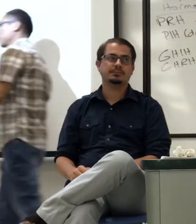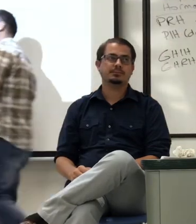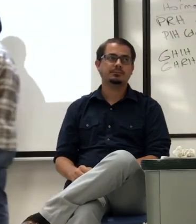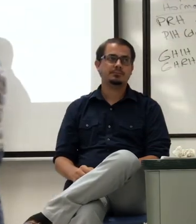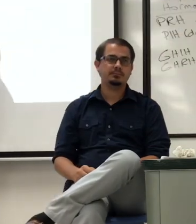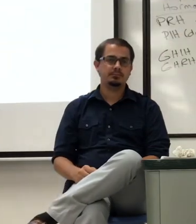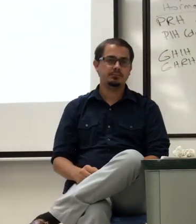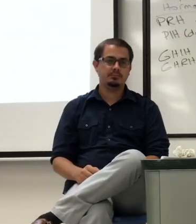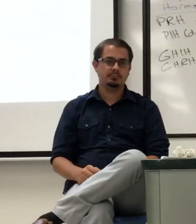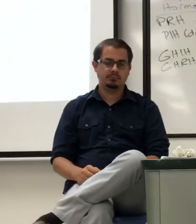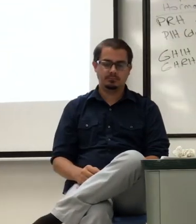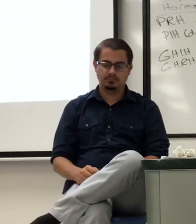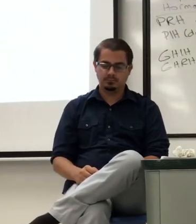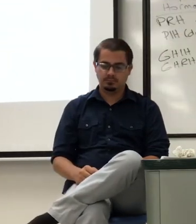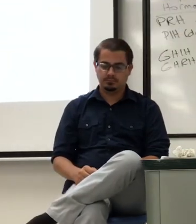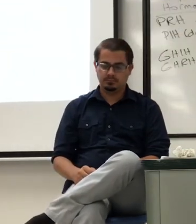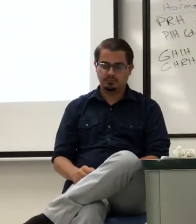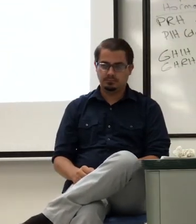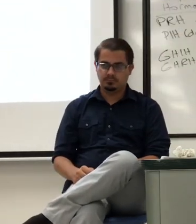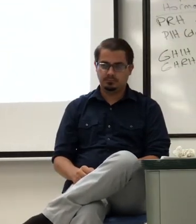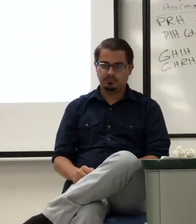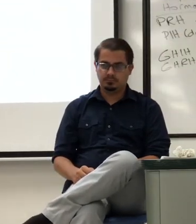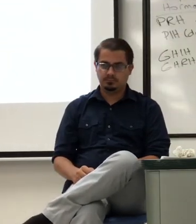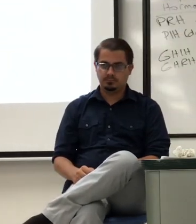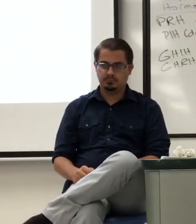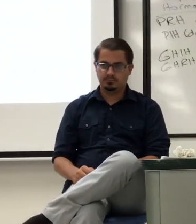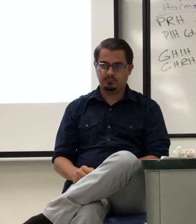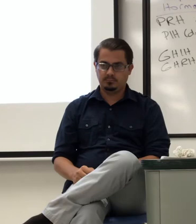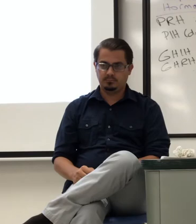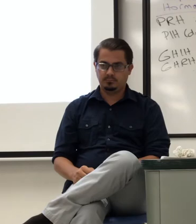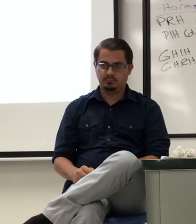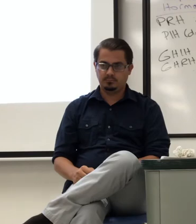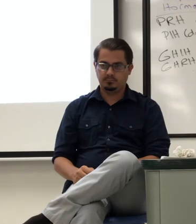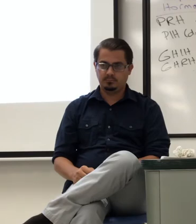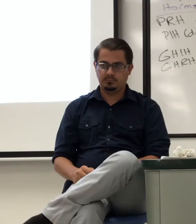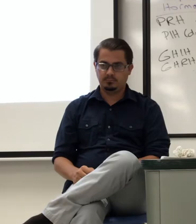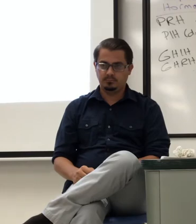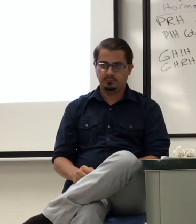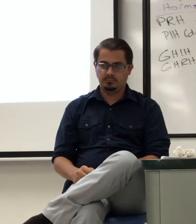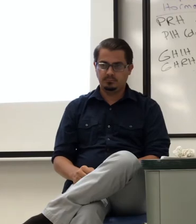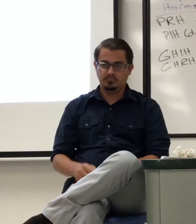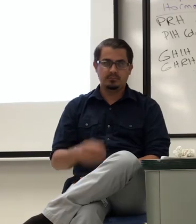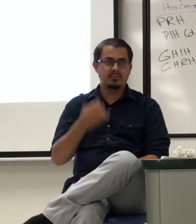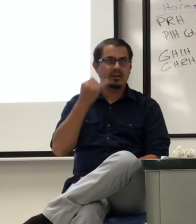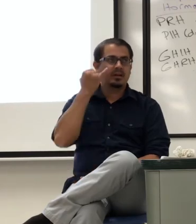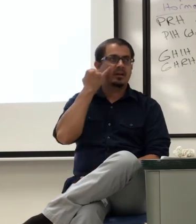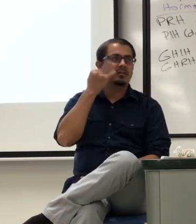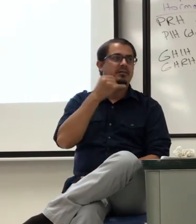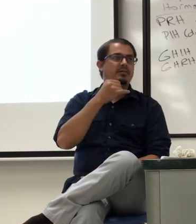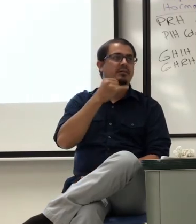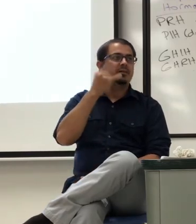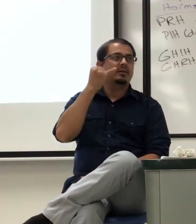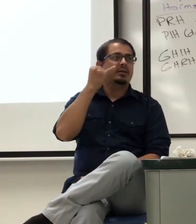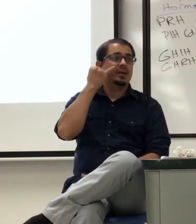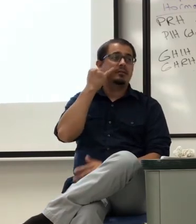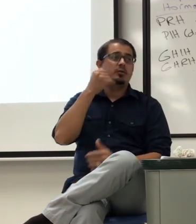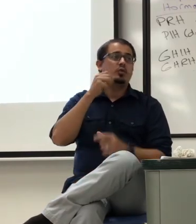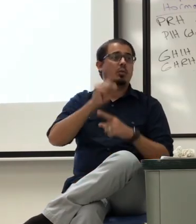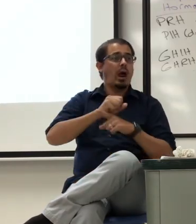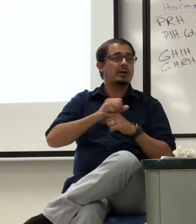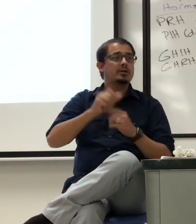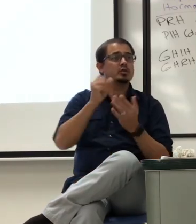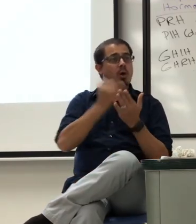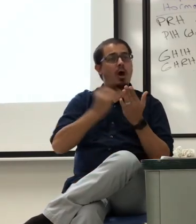And if the answer is for you now, no, I didn't learn it better, draw it again. And then keep drawing it till you get it.